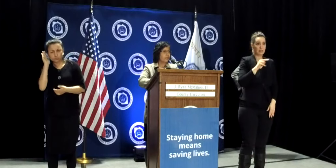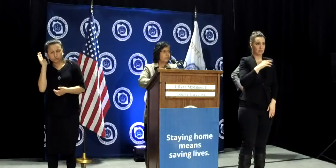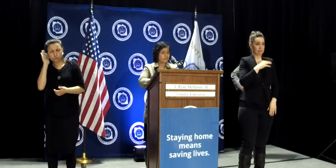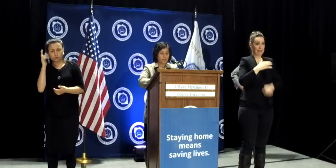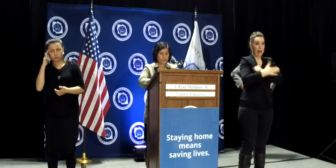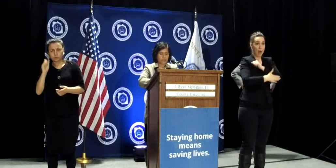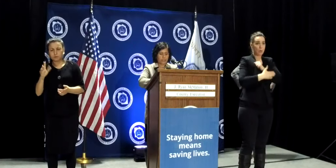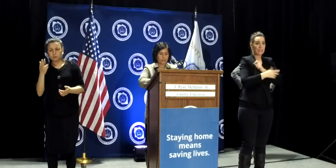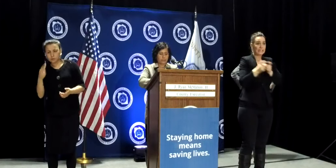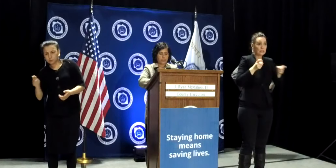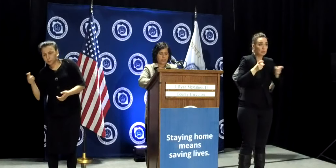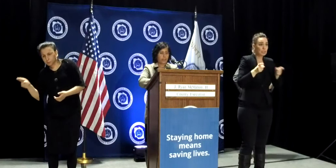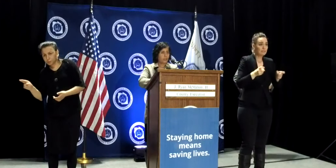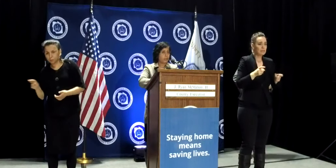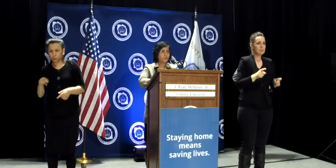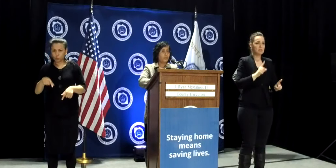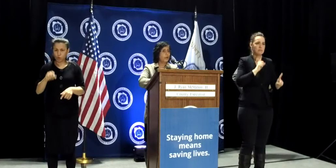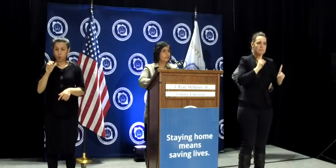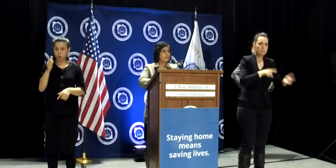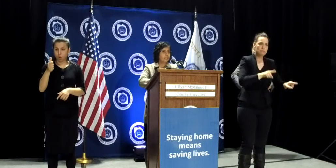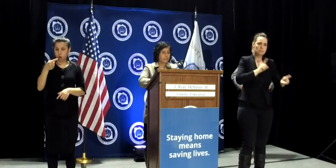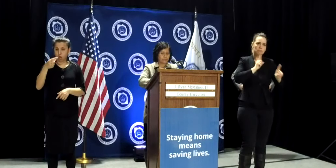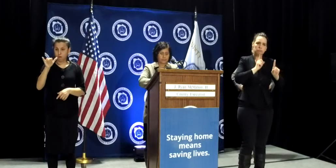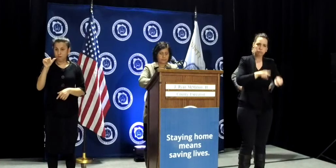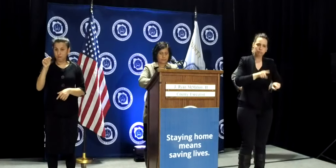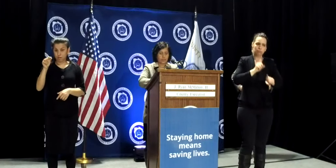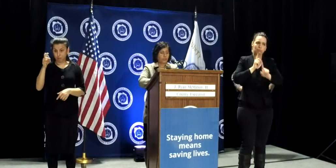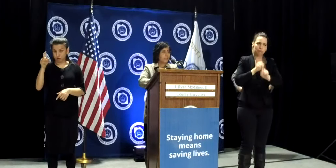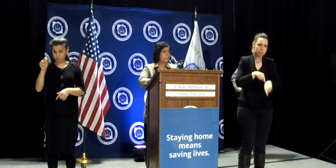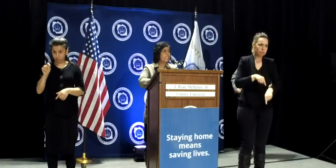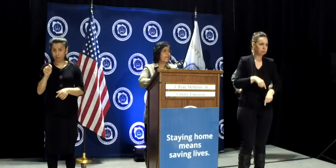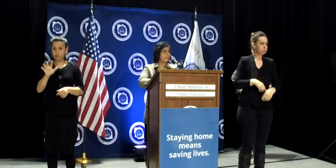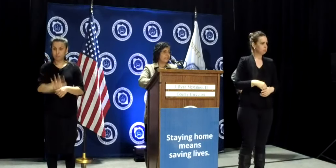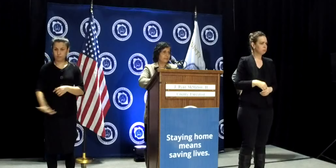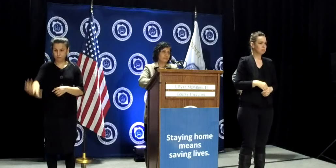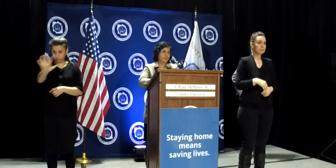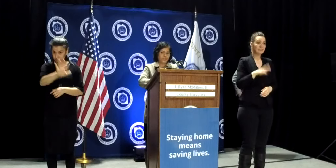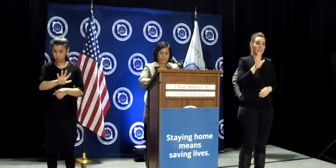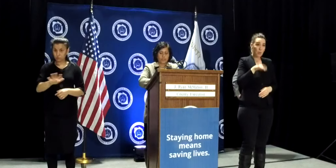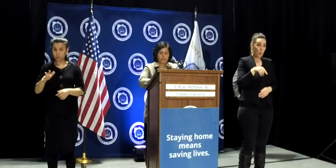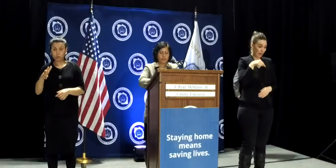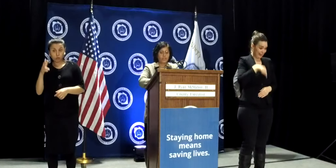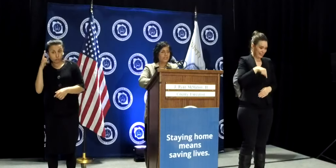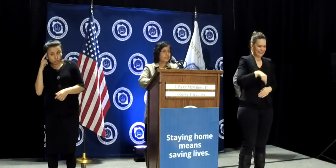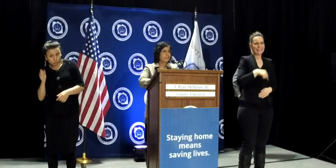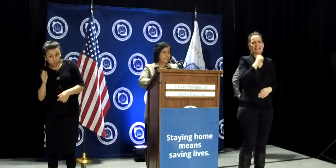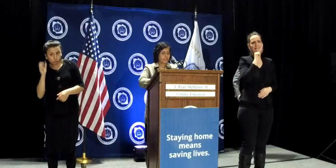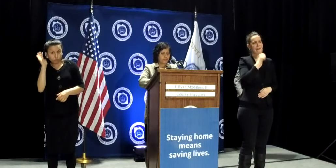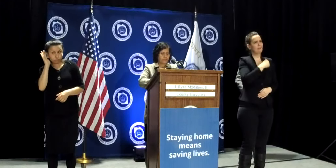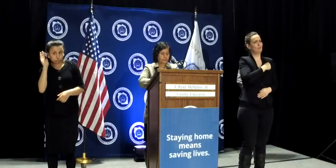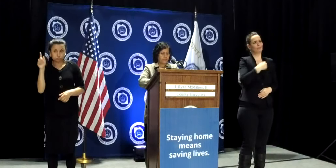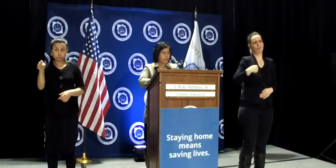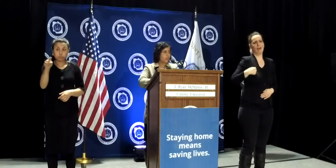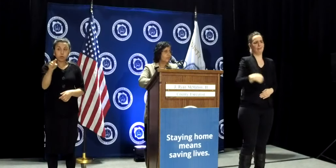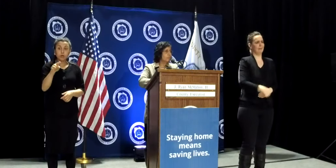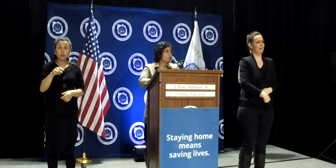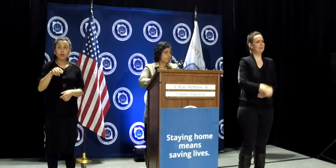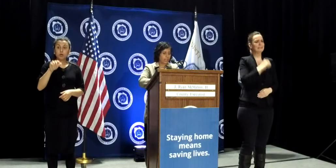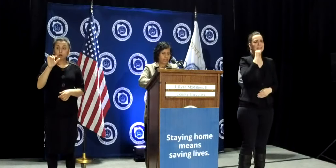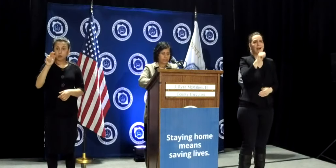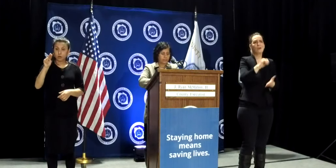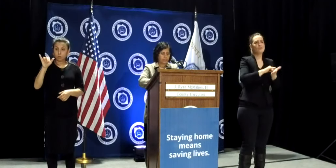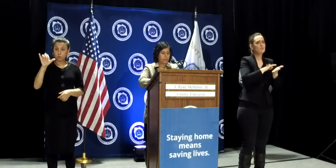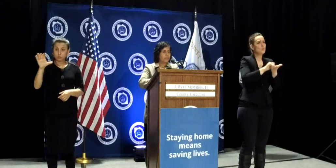happening in our own community, not in Wuhan City, or in Seattle, or New York City, or New